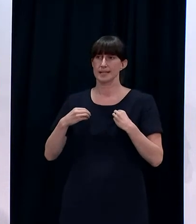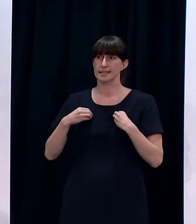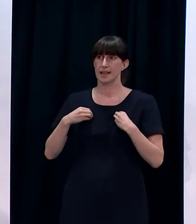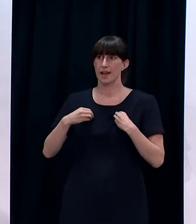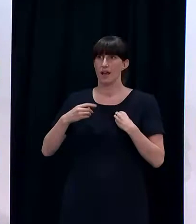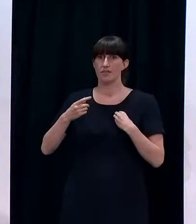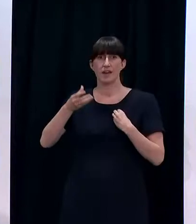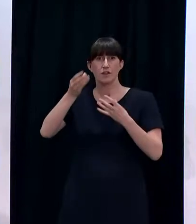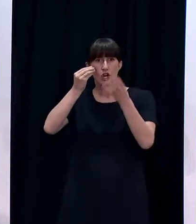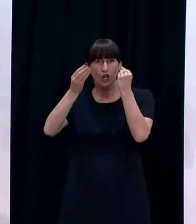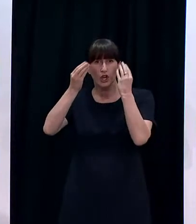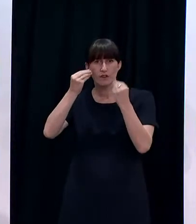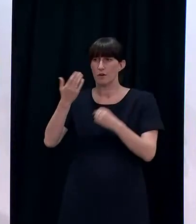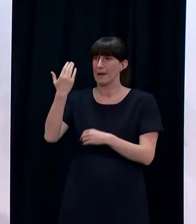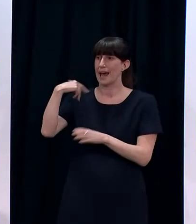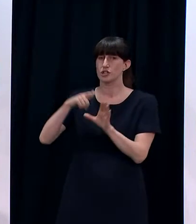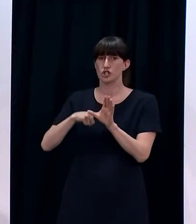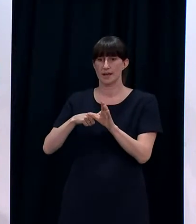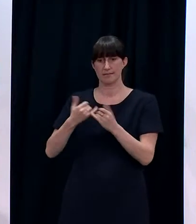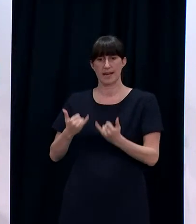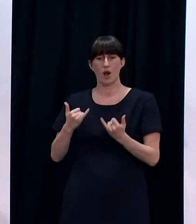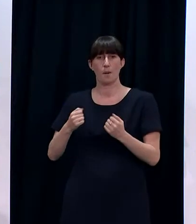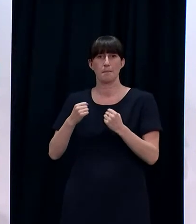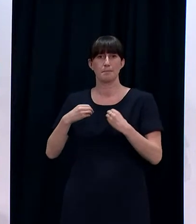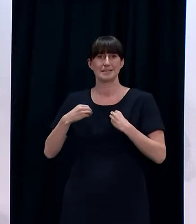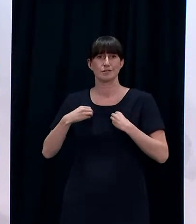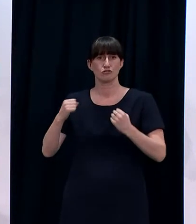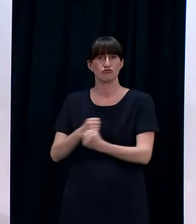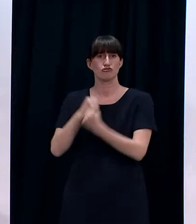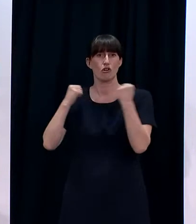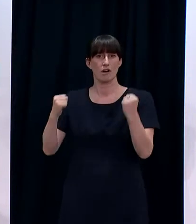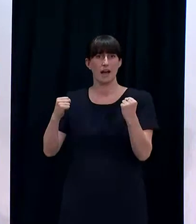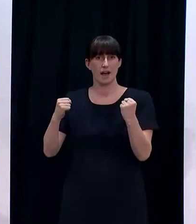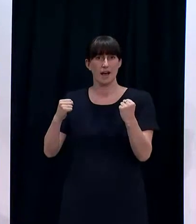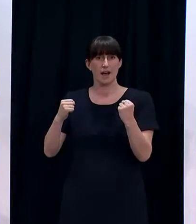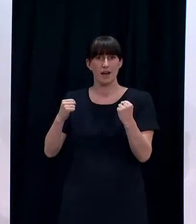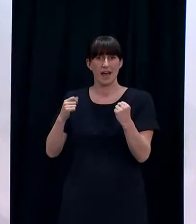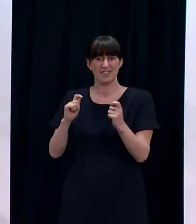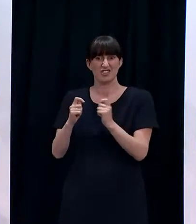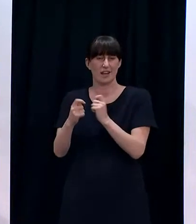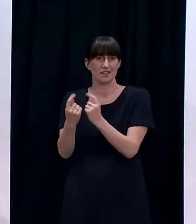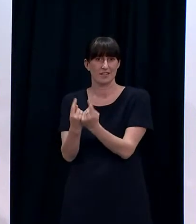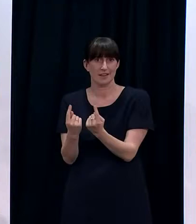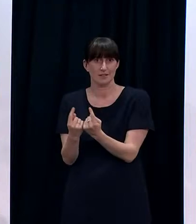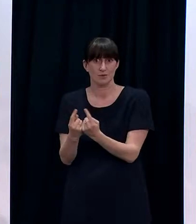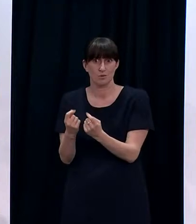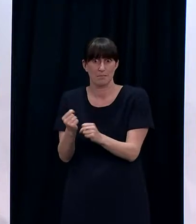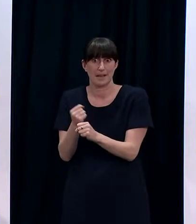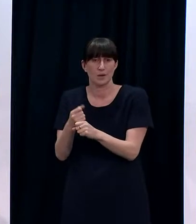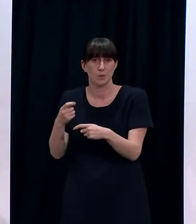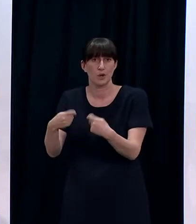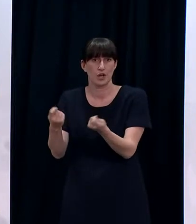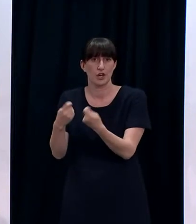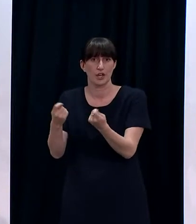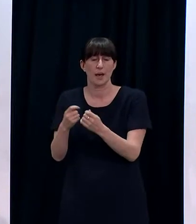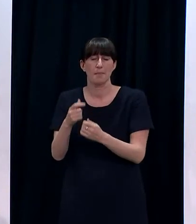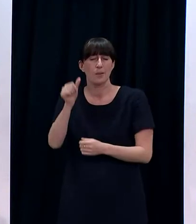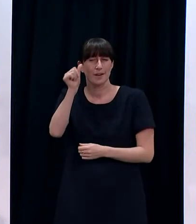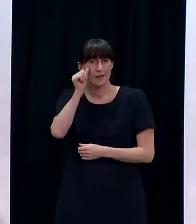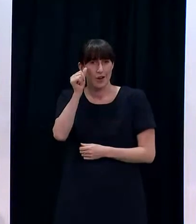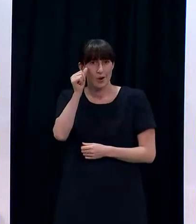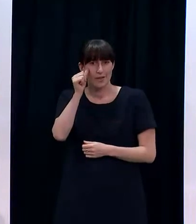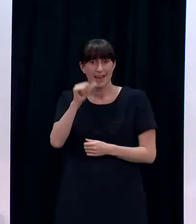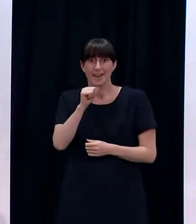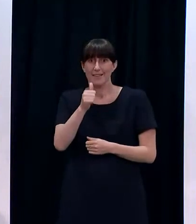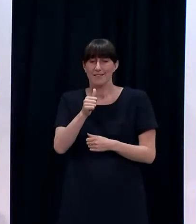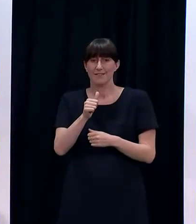from the 2020 lockdown to adapt their practices. But equally, we do recognise that the longer the outbreak goes on, the greater the pressure